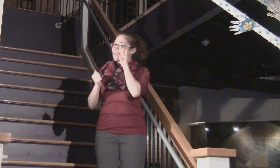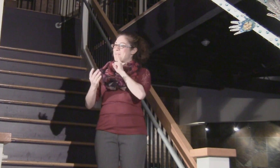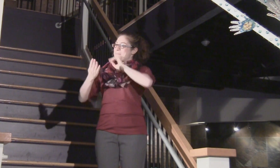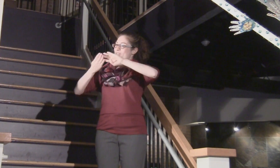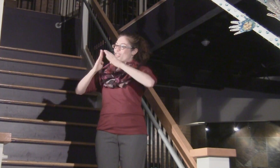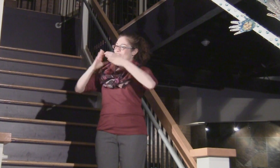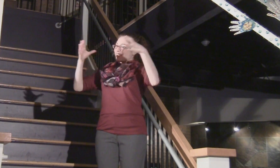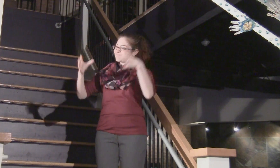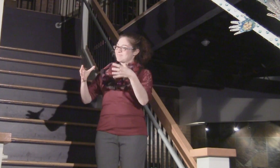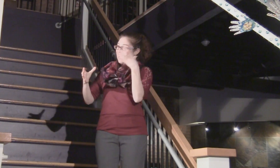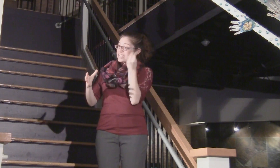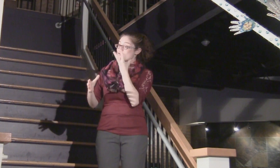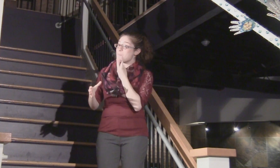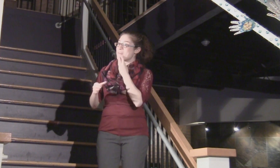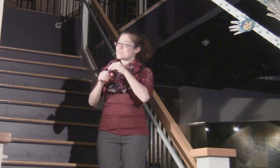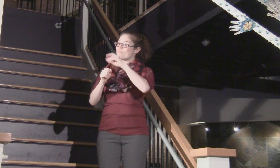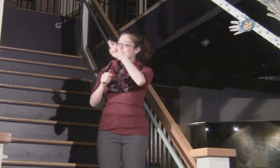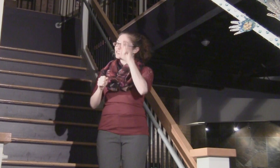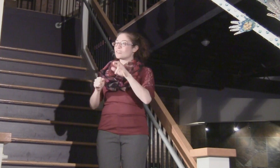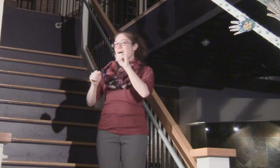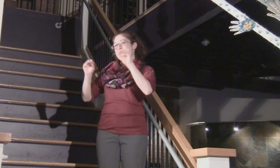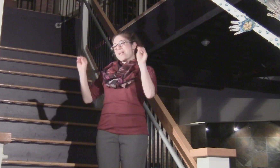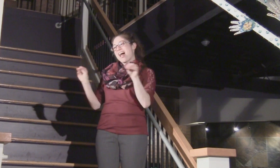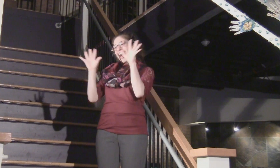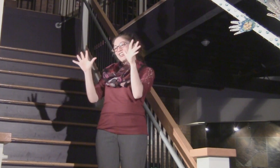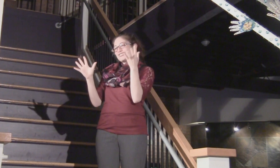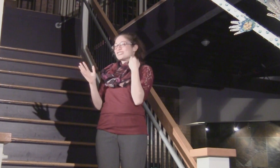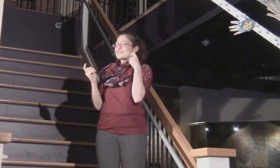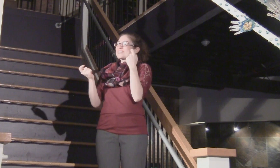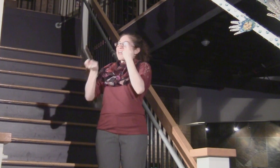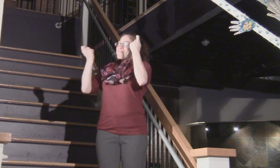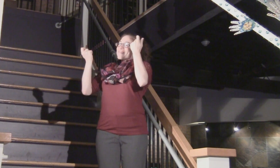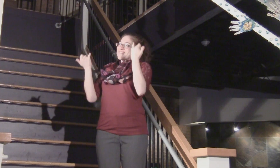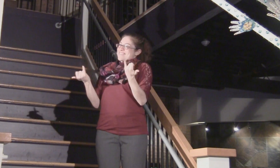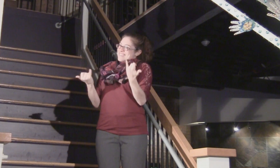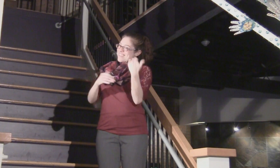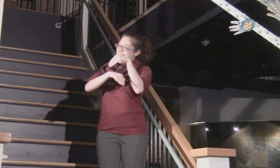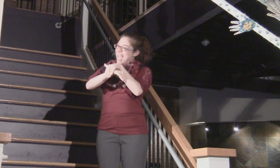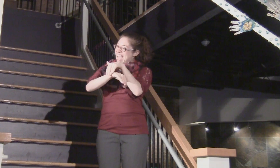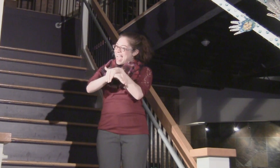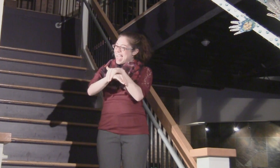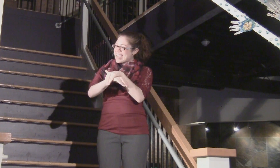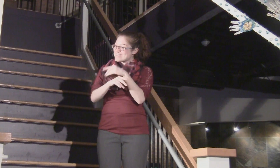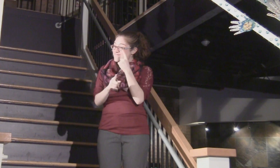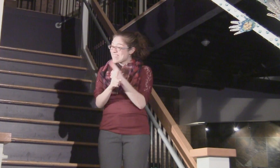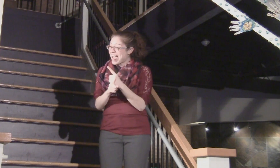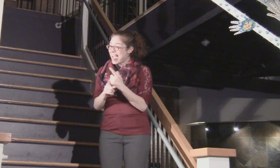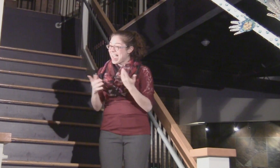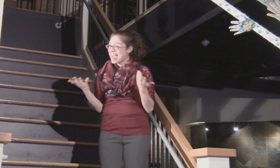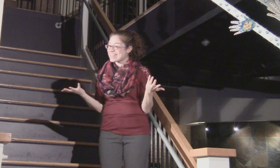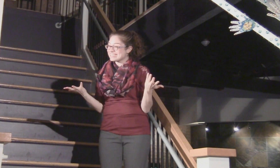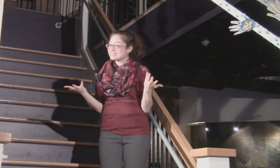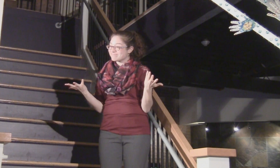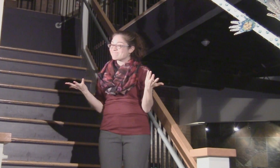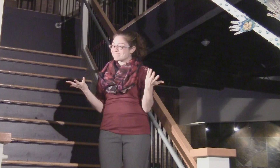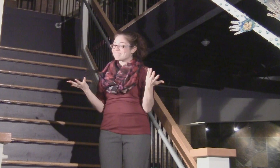of us are still together, the deaf community, and the Jewish people, specifically here in Rochester. And that's why tonight is so